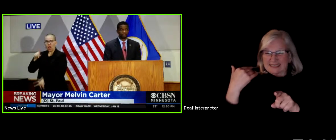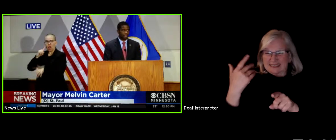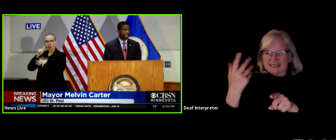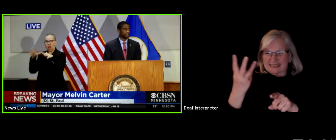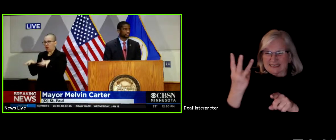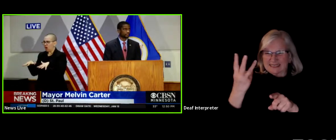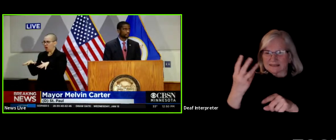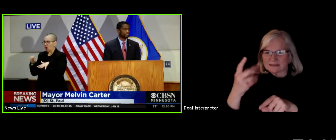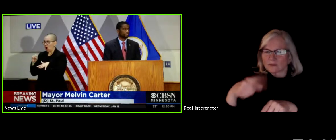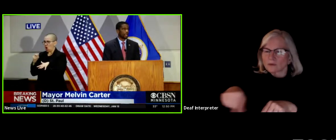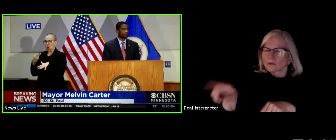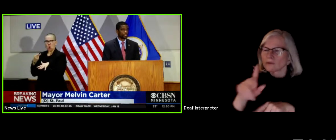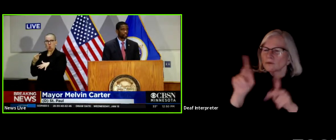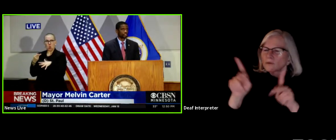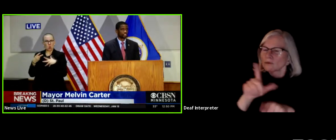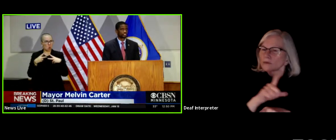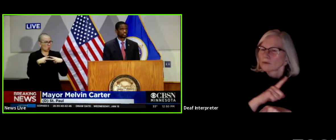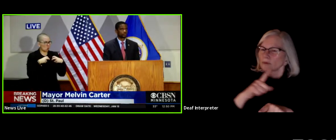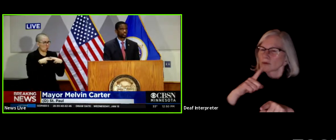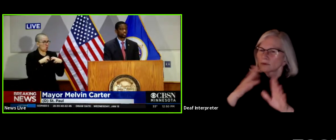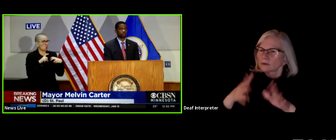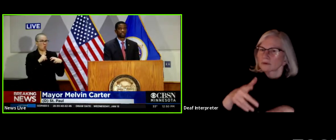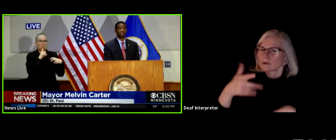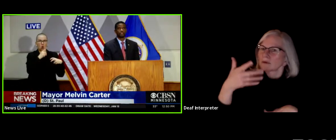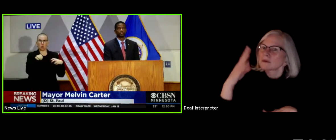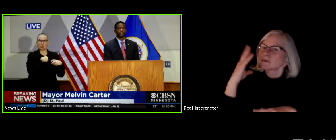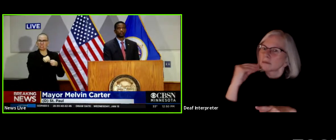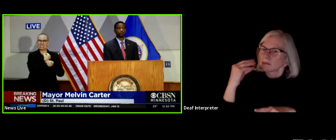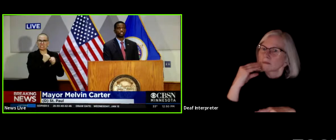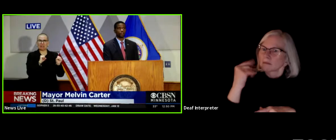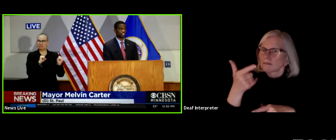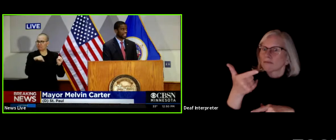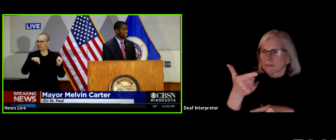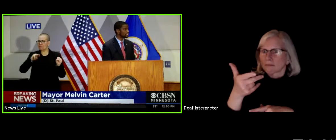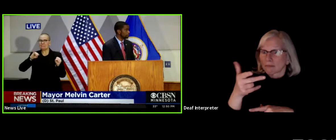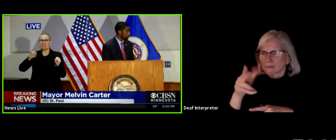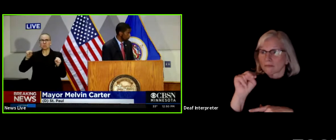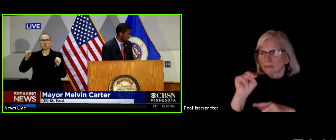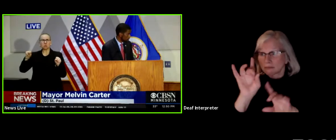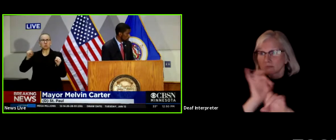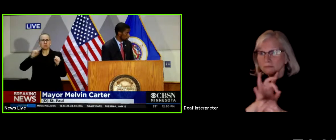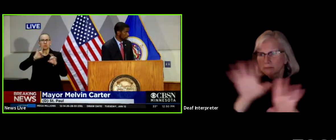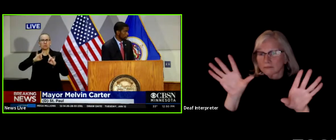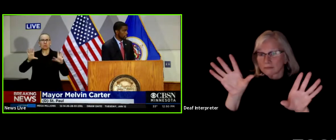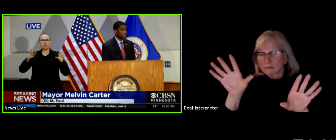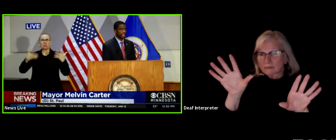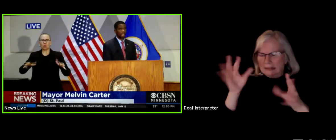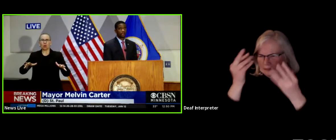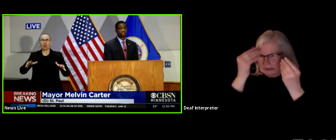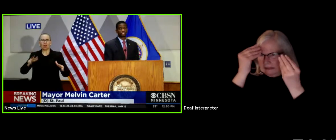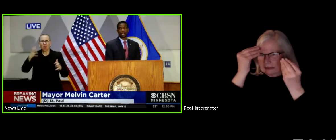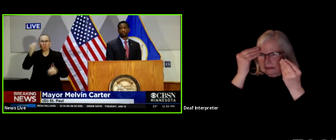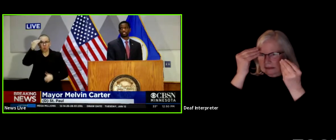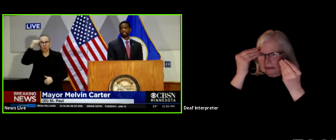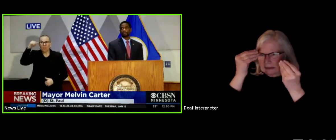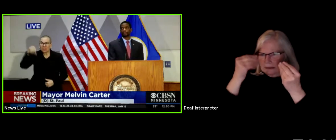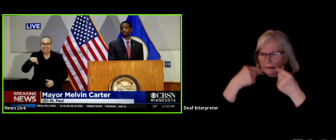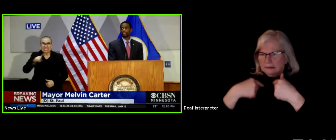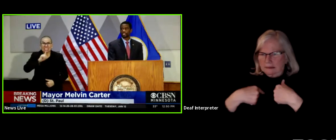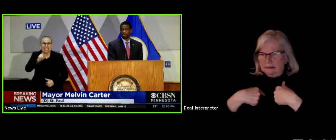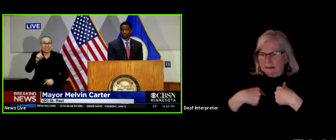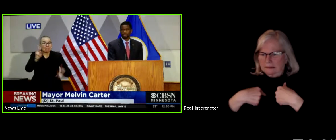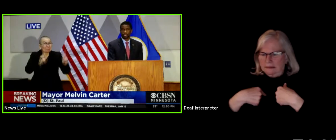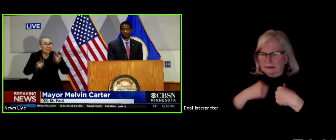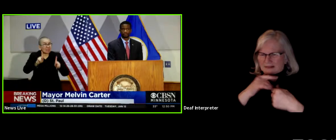from gun violence, I would encourage us to ensure that we know that that is the people's house and our job to keep